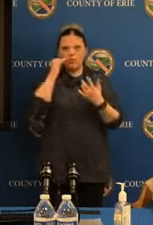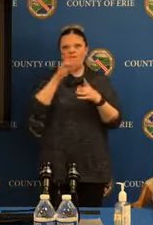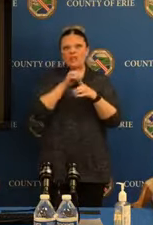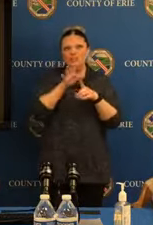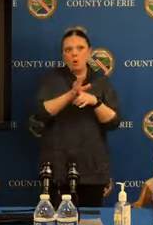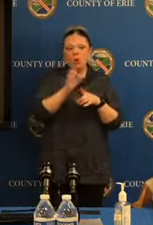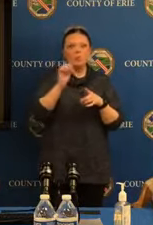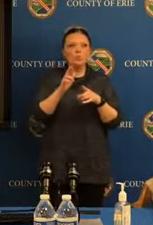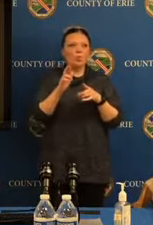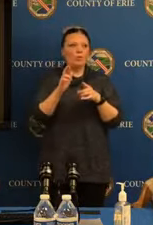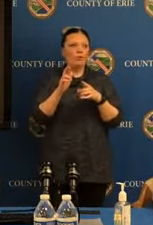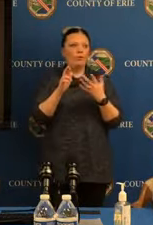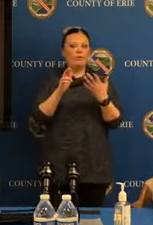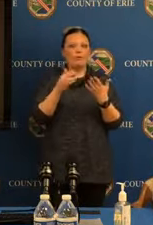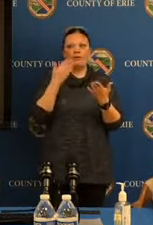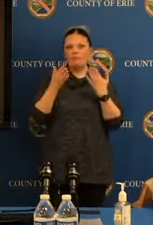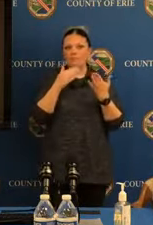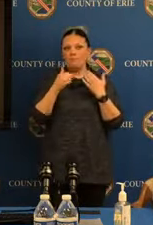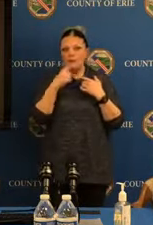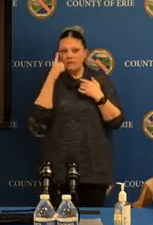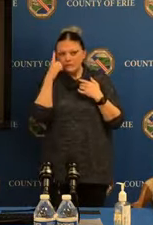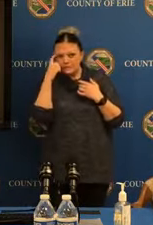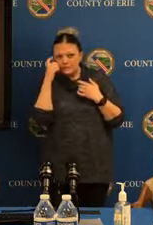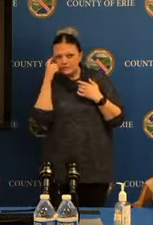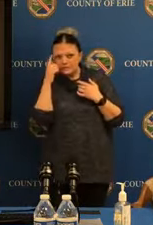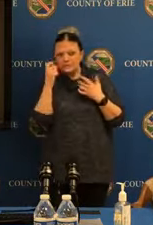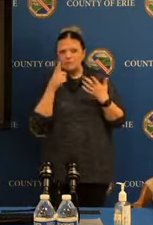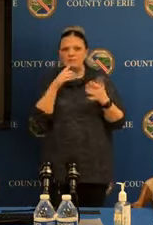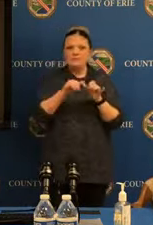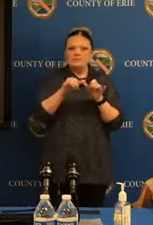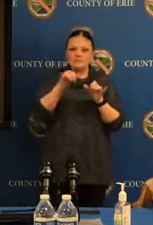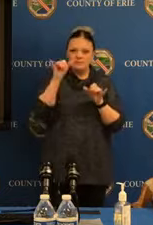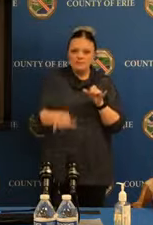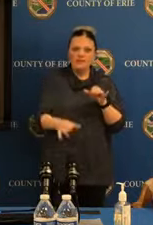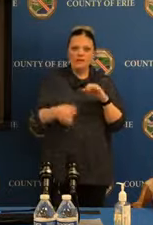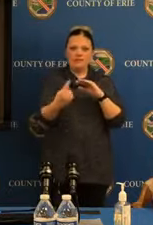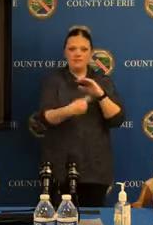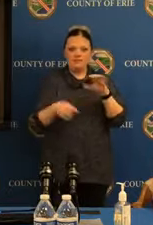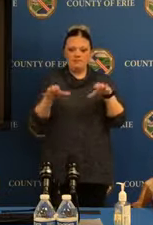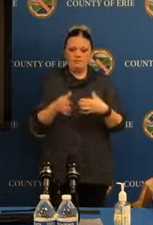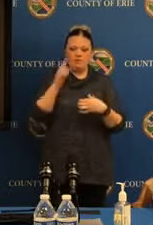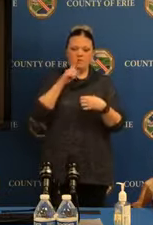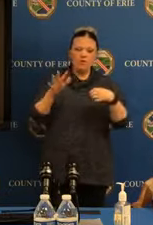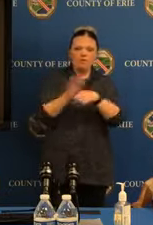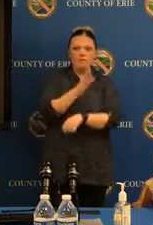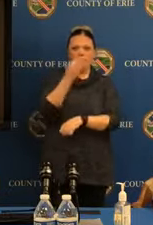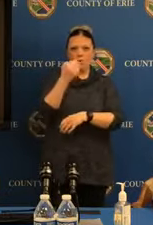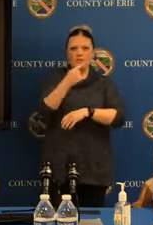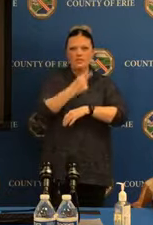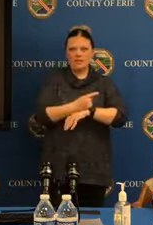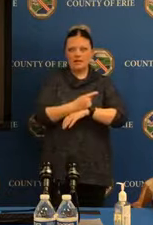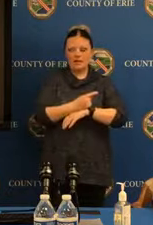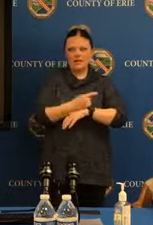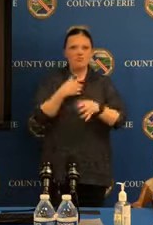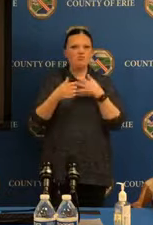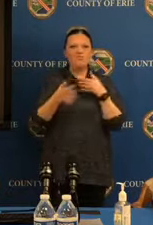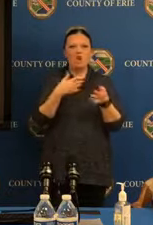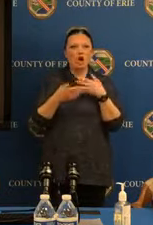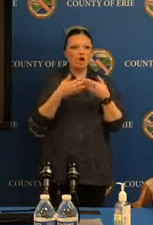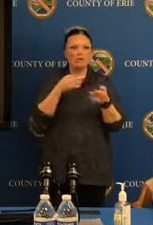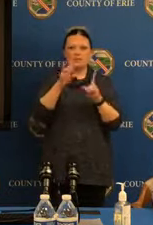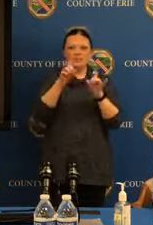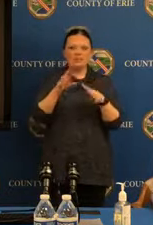or to a known case or a suspected case, stay in that quarantine for a full 14 days, regardless of what your